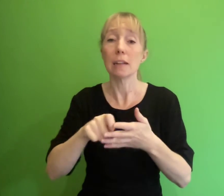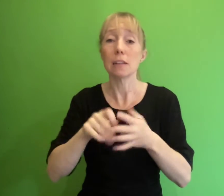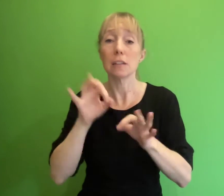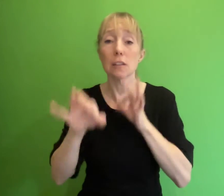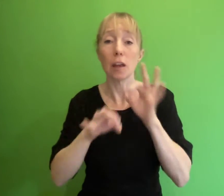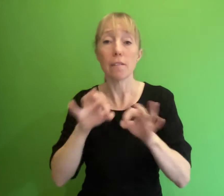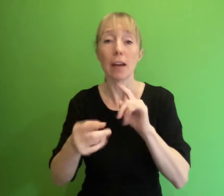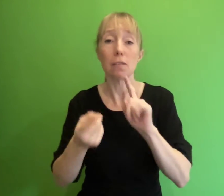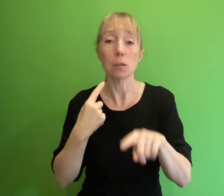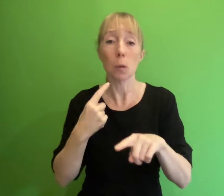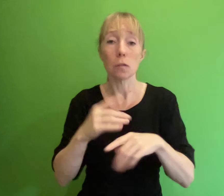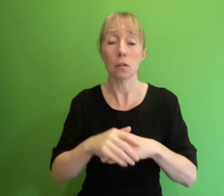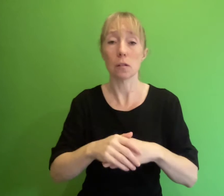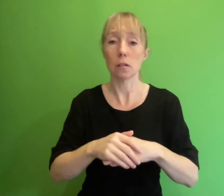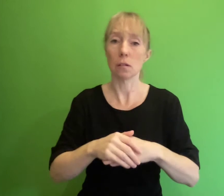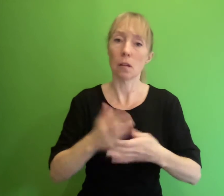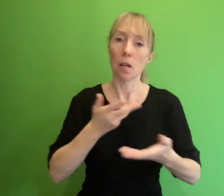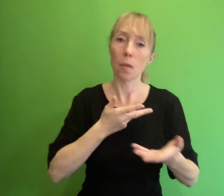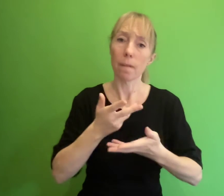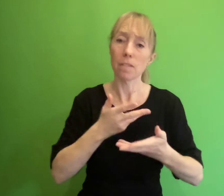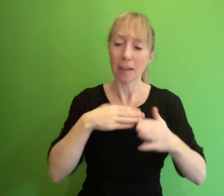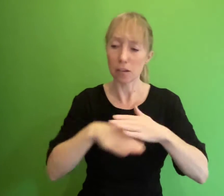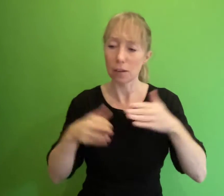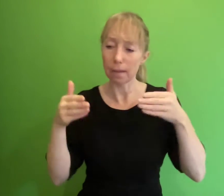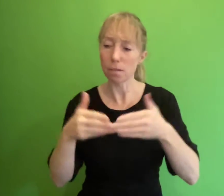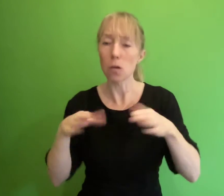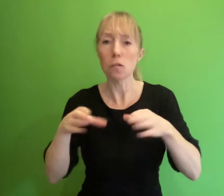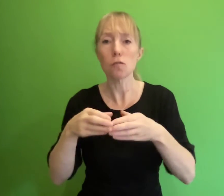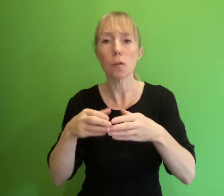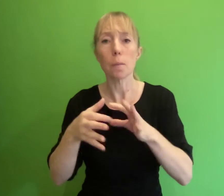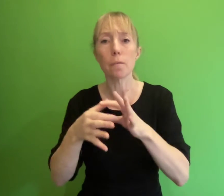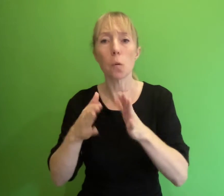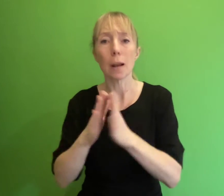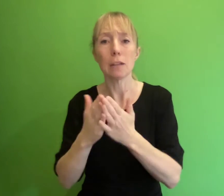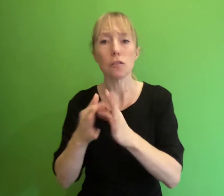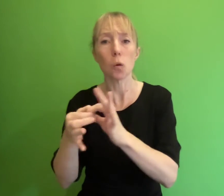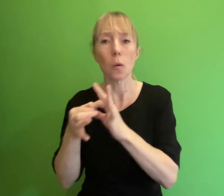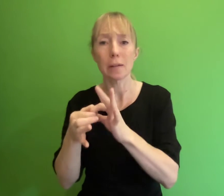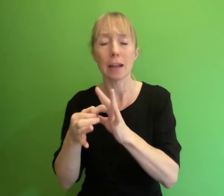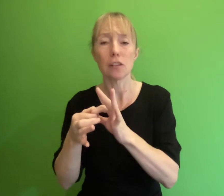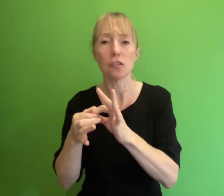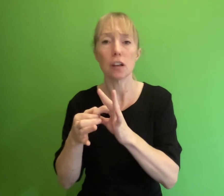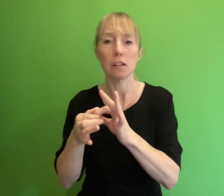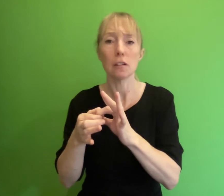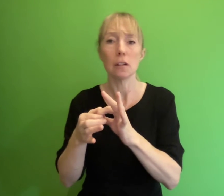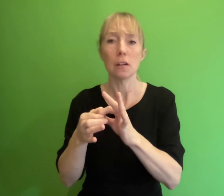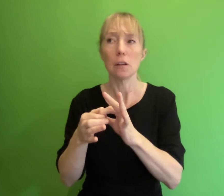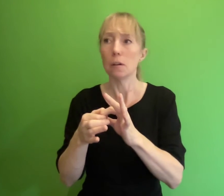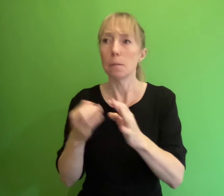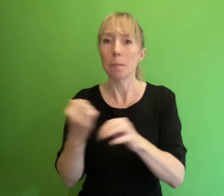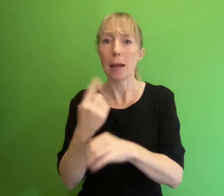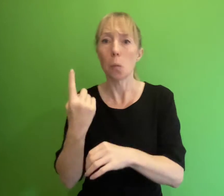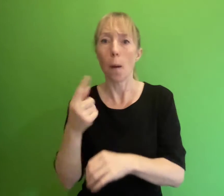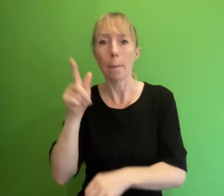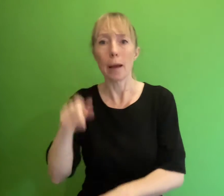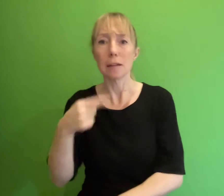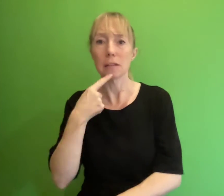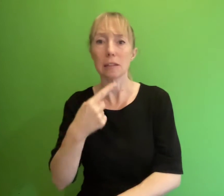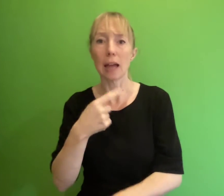The conversation in the focus group for literature organisations prompted one participant to reflect. I think that